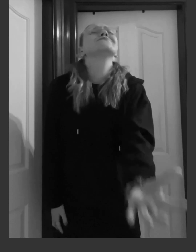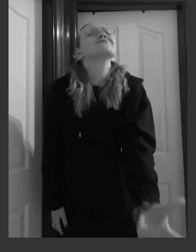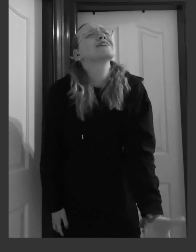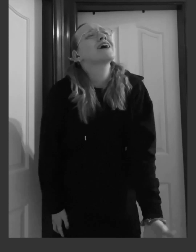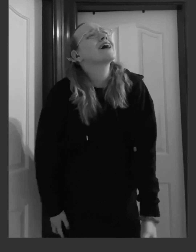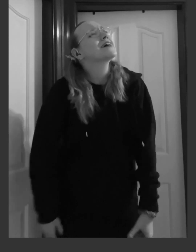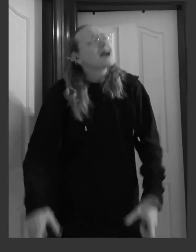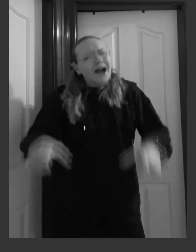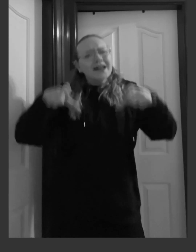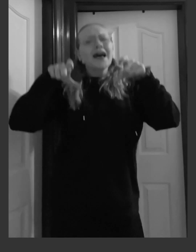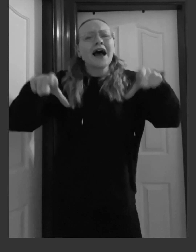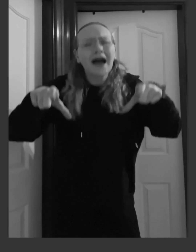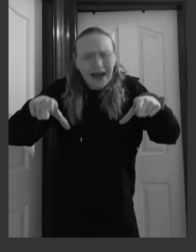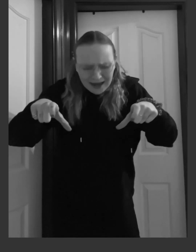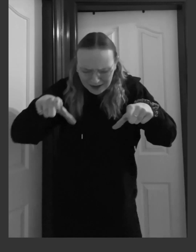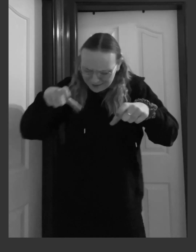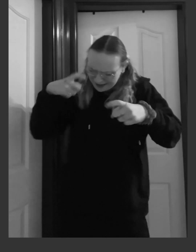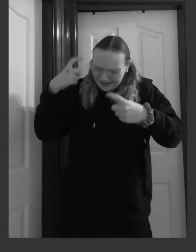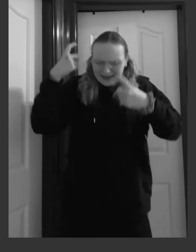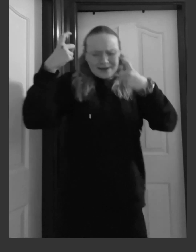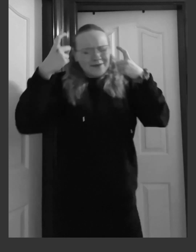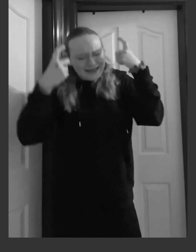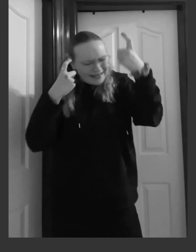Caught up in my thinking